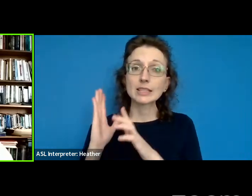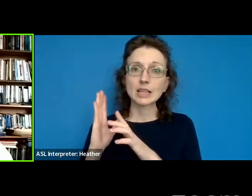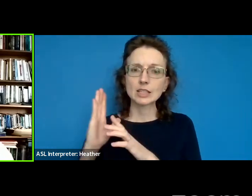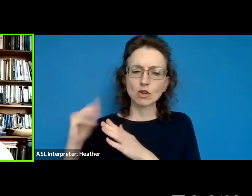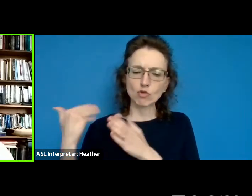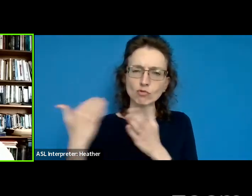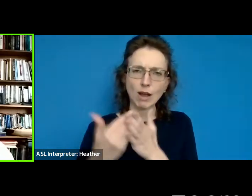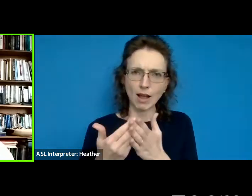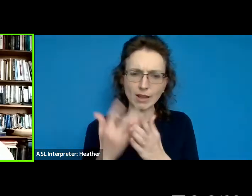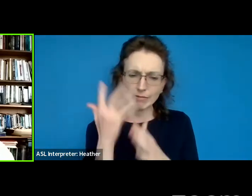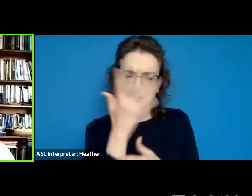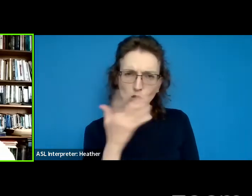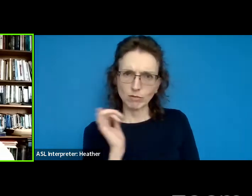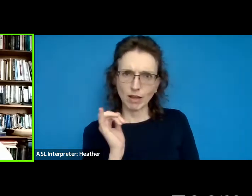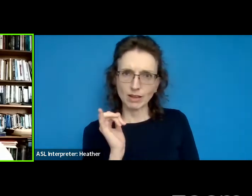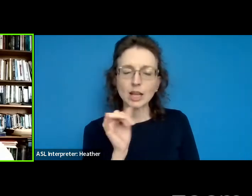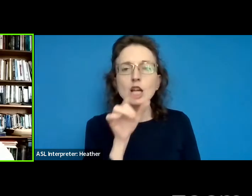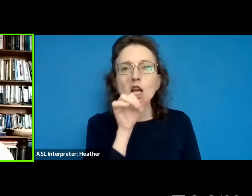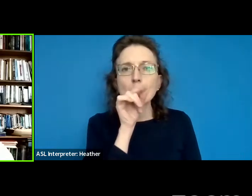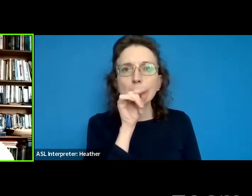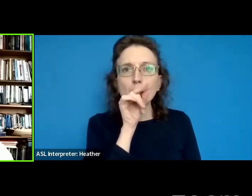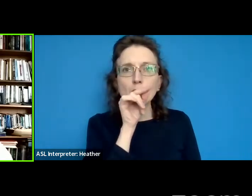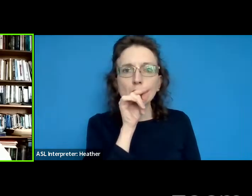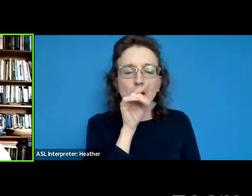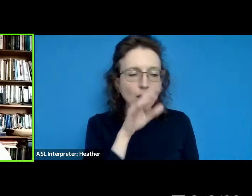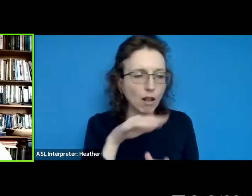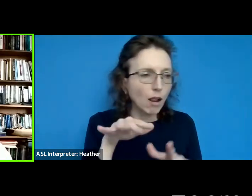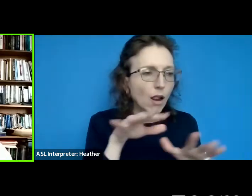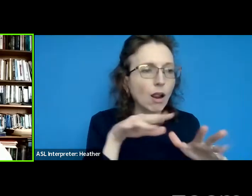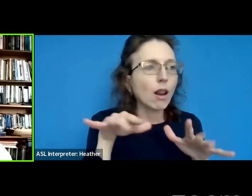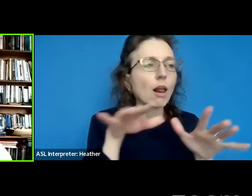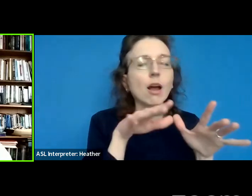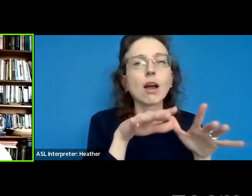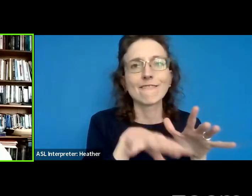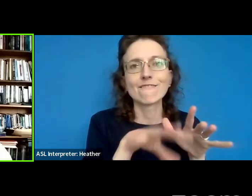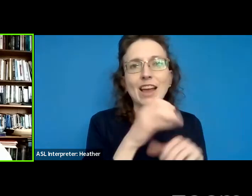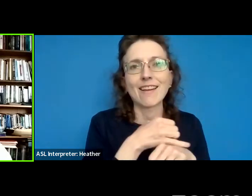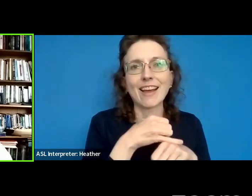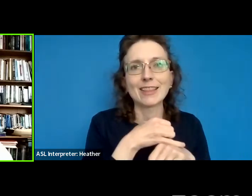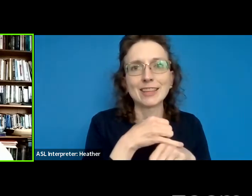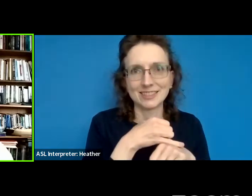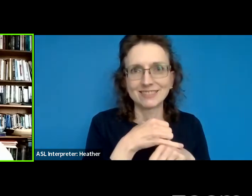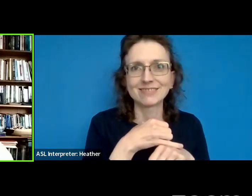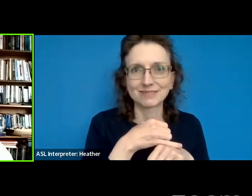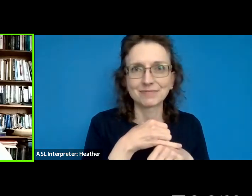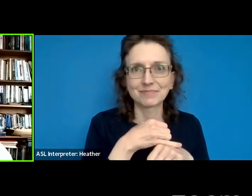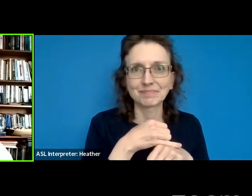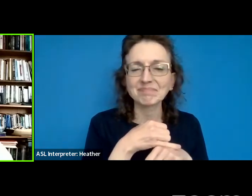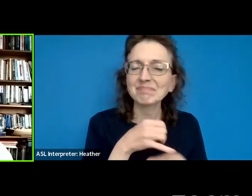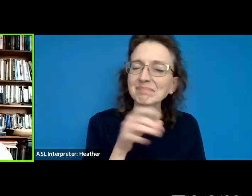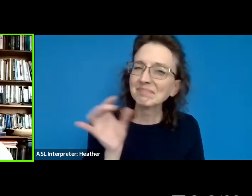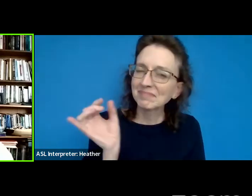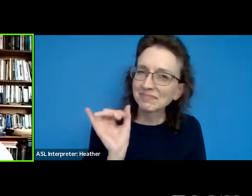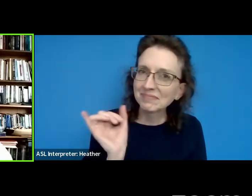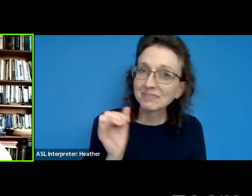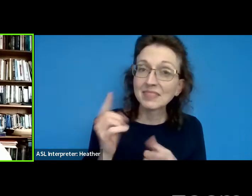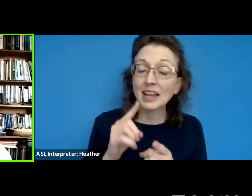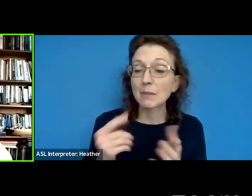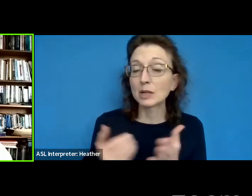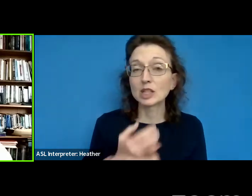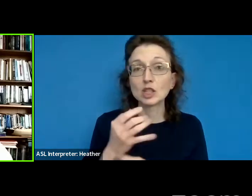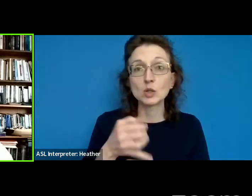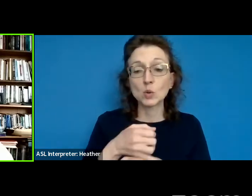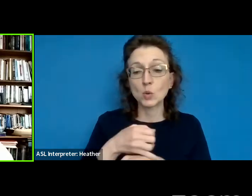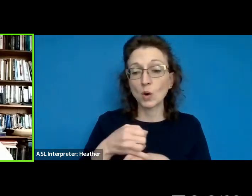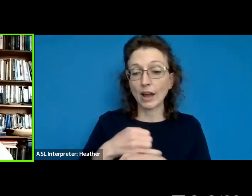of a bird to discover an island, which is a very similar things that you can see that oftentimes when a new island is